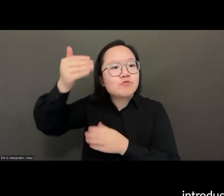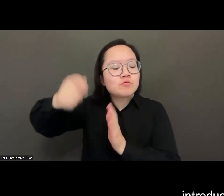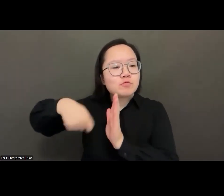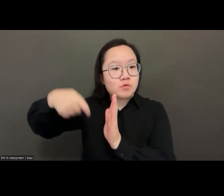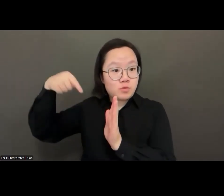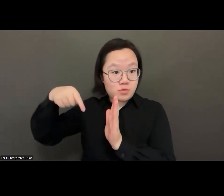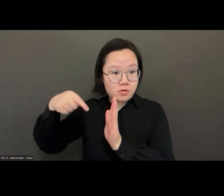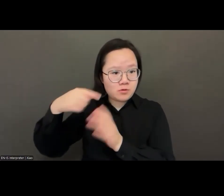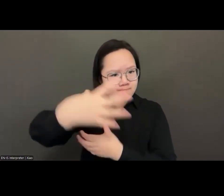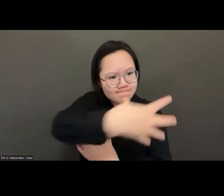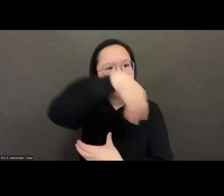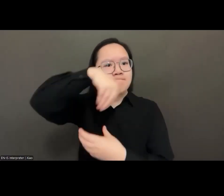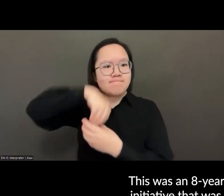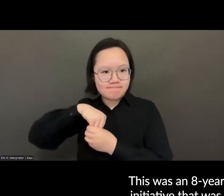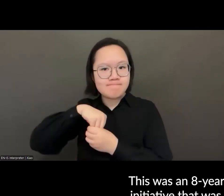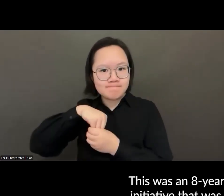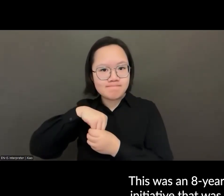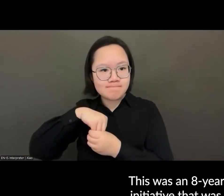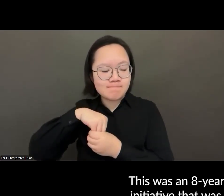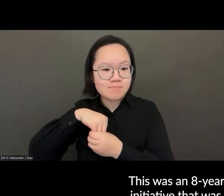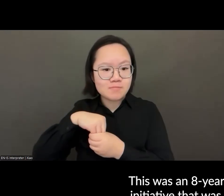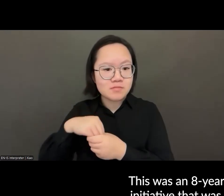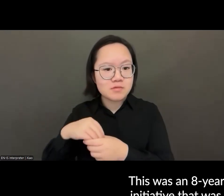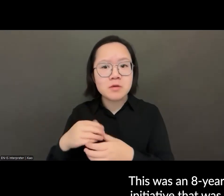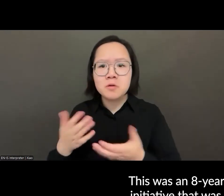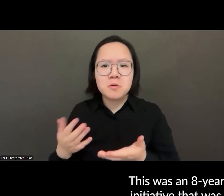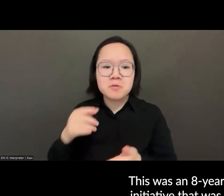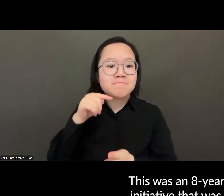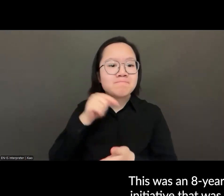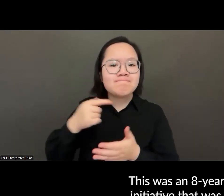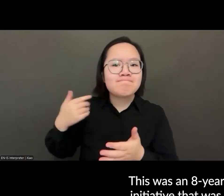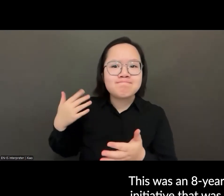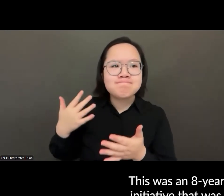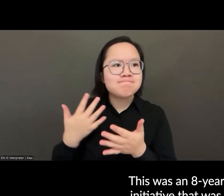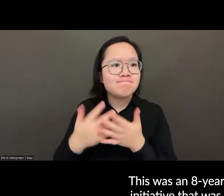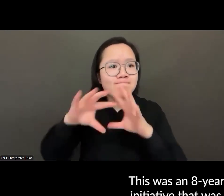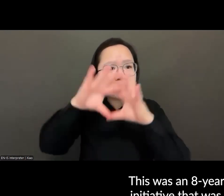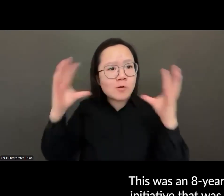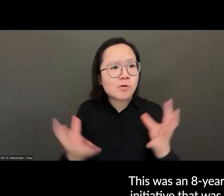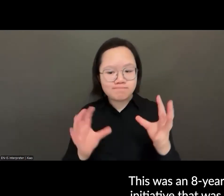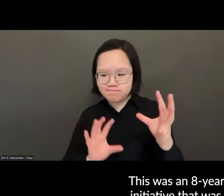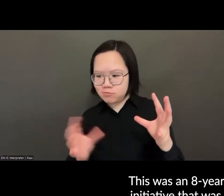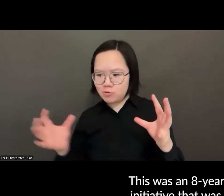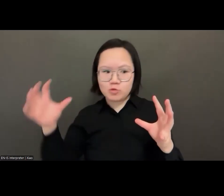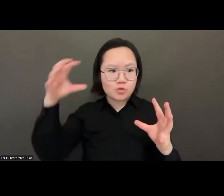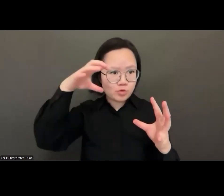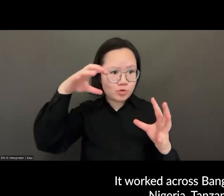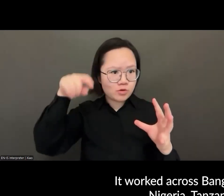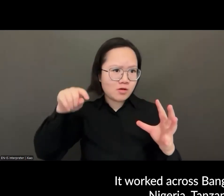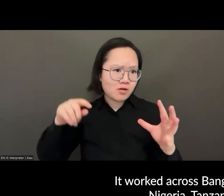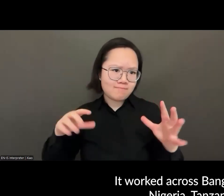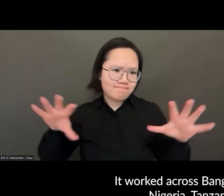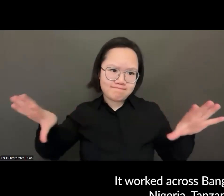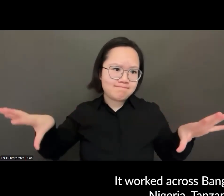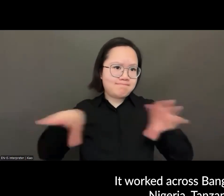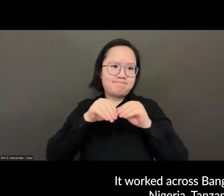introduced us to. This was an 8-year-long multi-country initiative that was funded by UK Aid. It